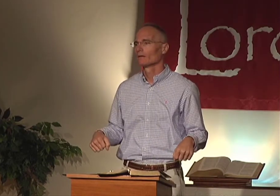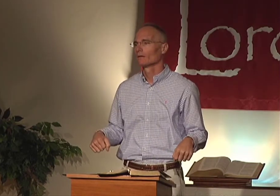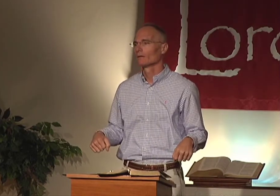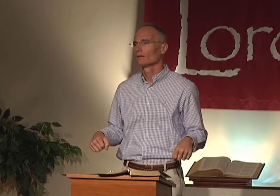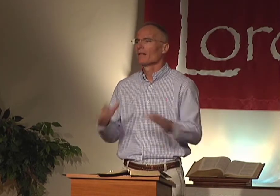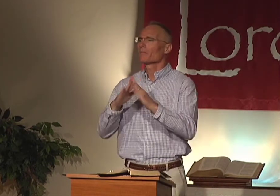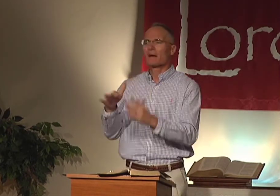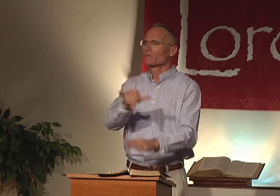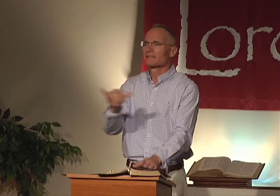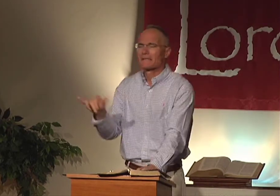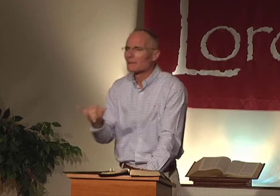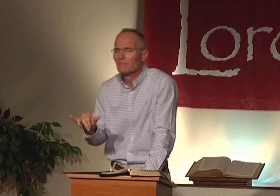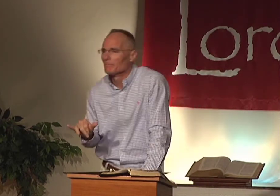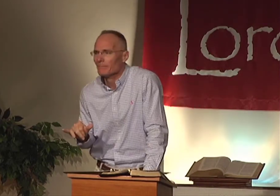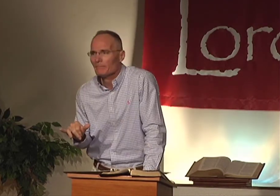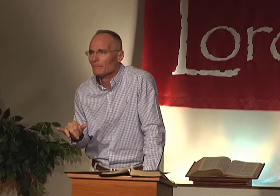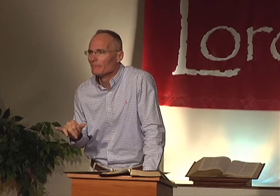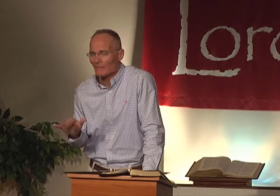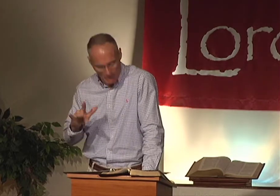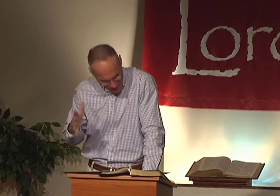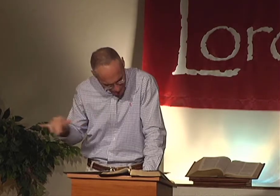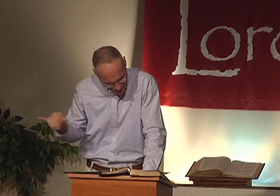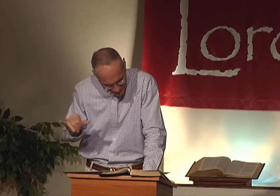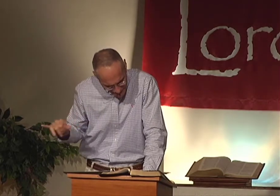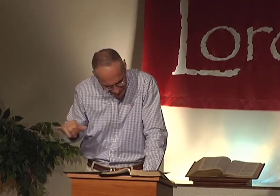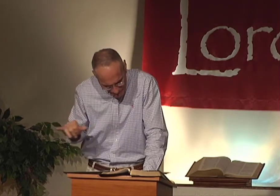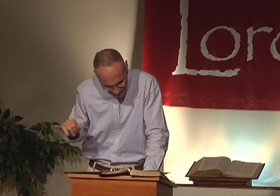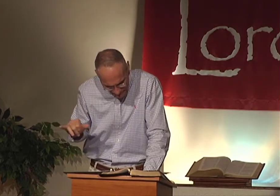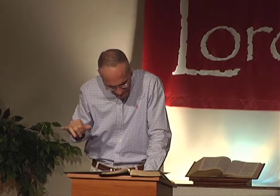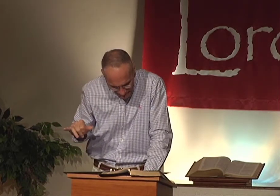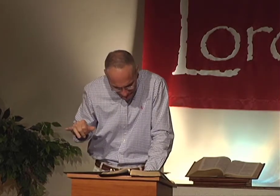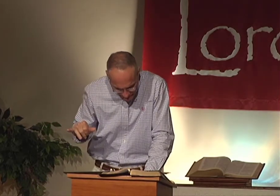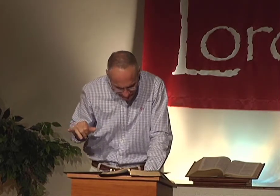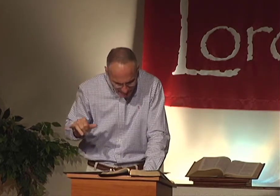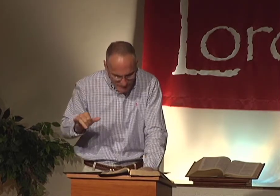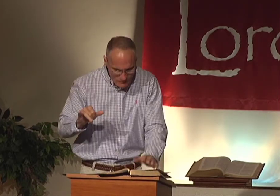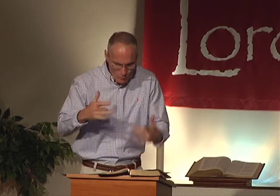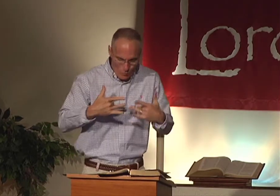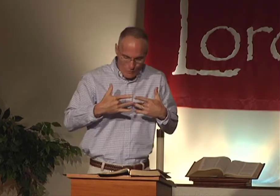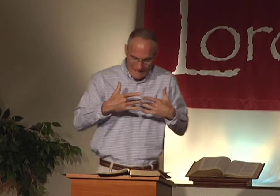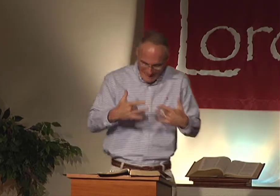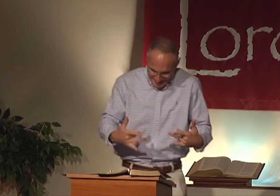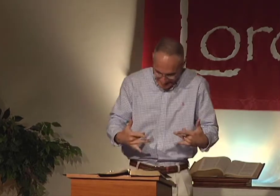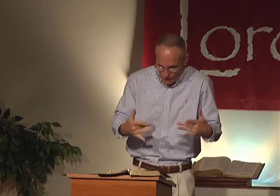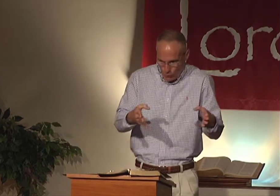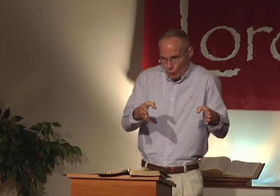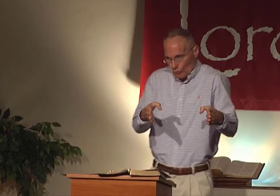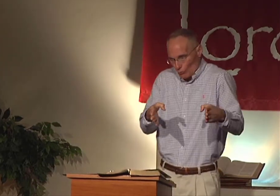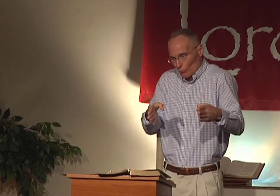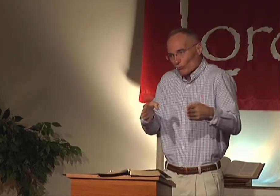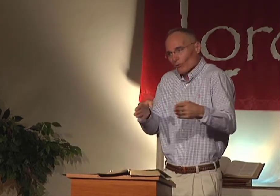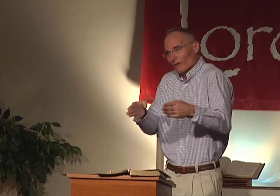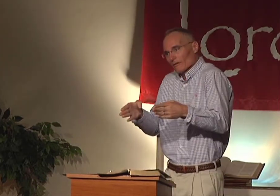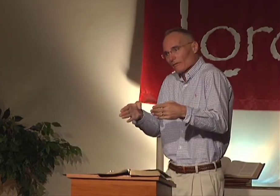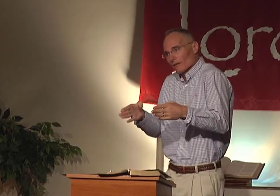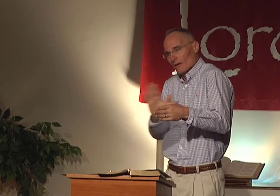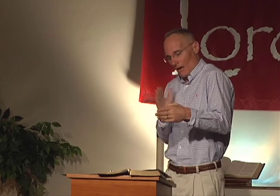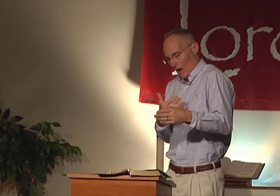life. And the Bible is the same way. The Bible is just like that. We tend to